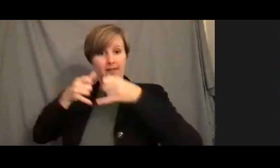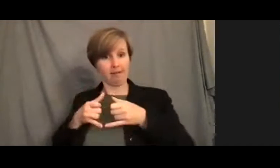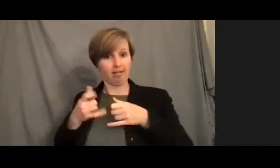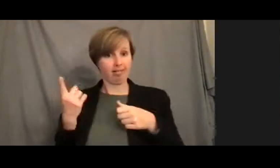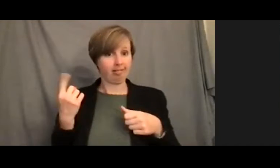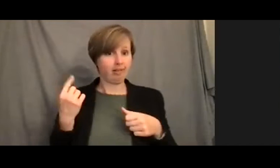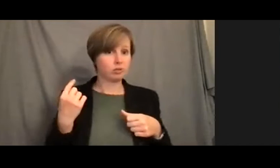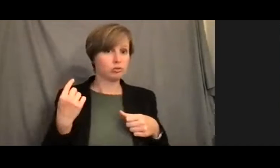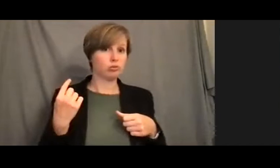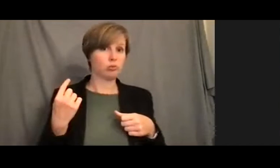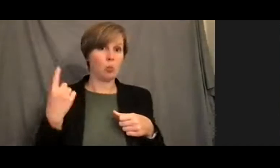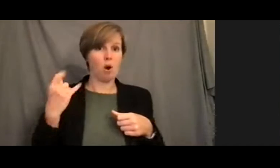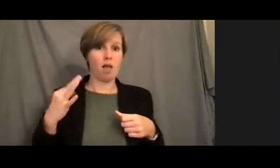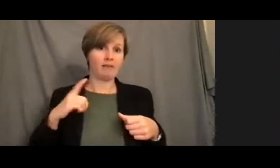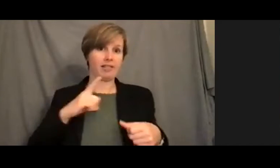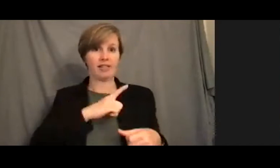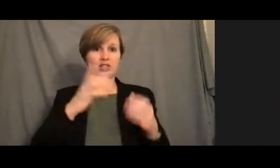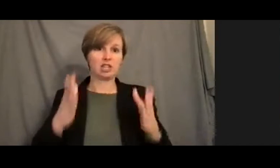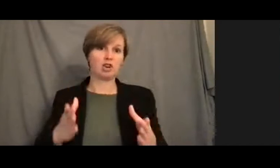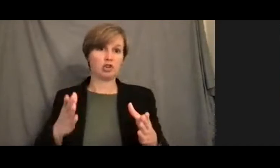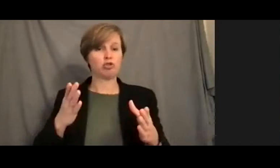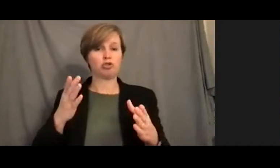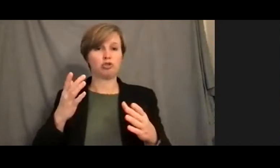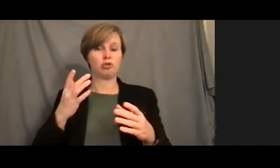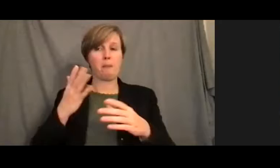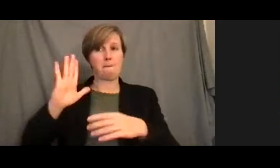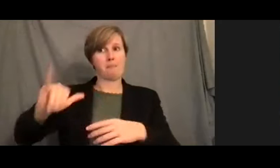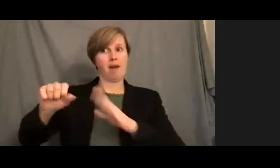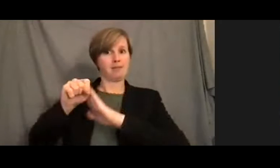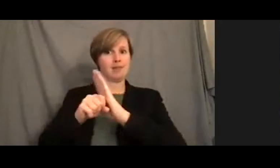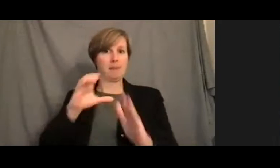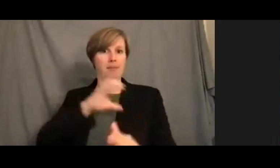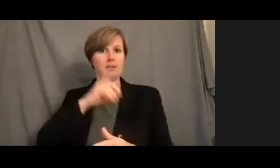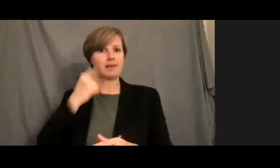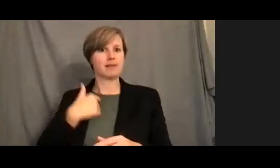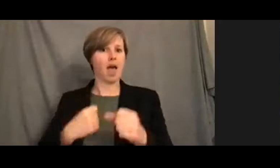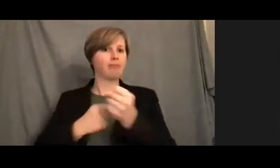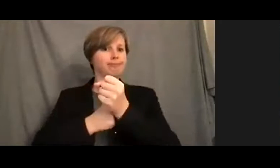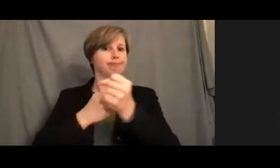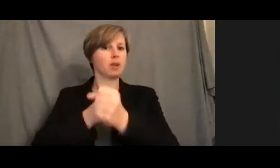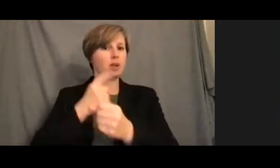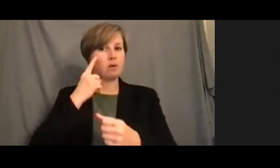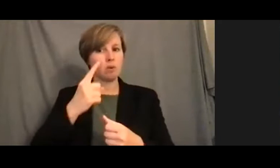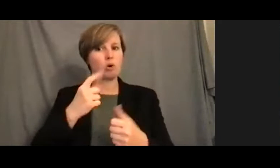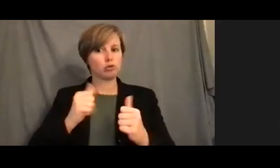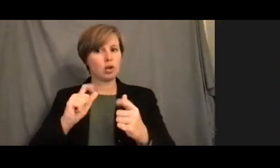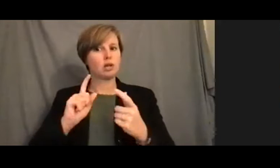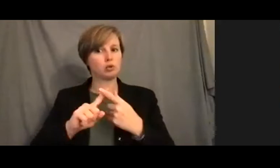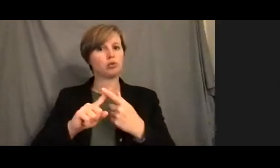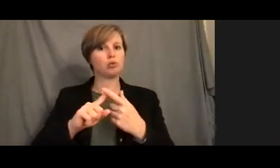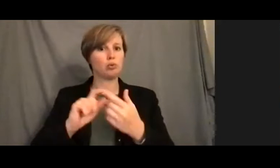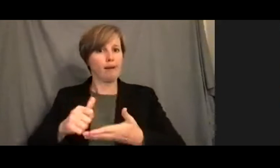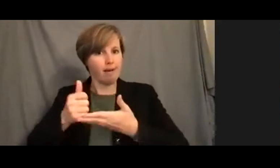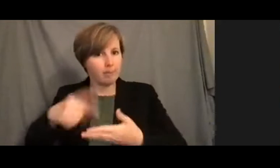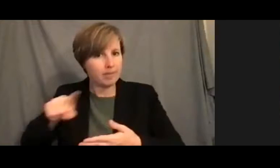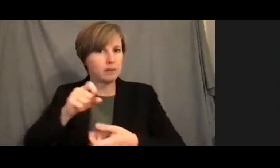one of the legislators of the year by the state police, because of my advocacy for efforts to reform them and to help them and